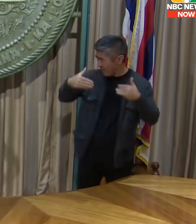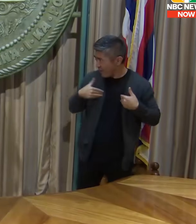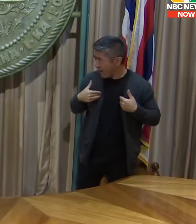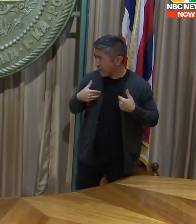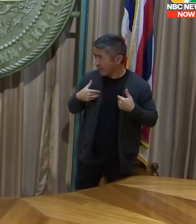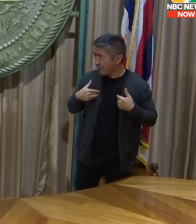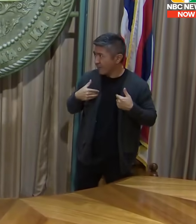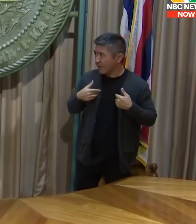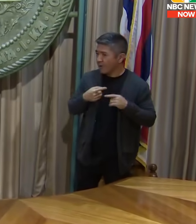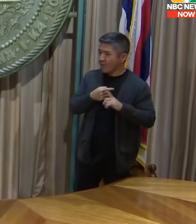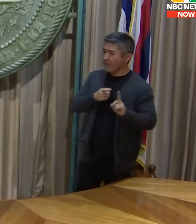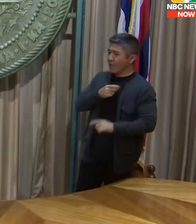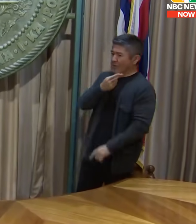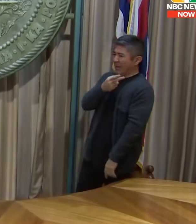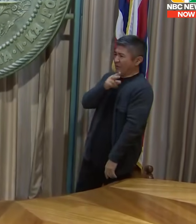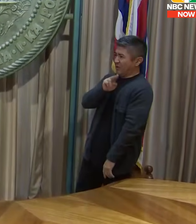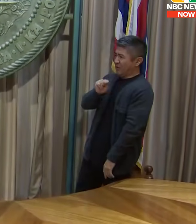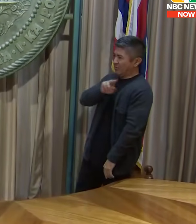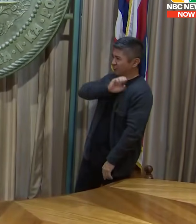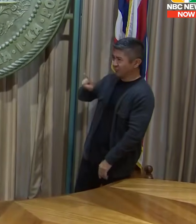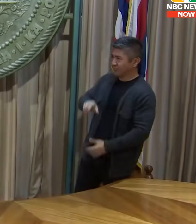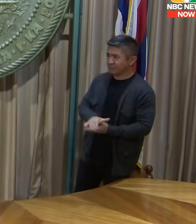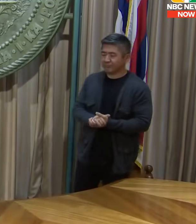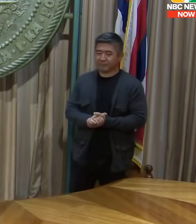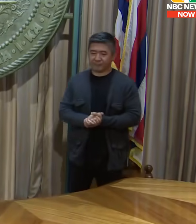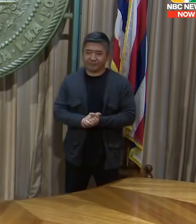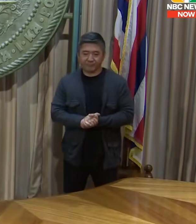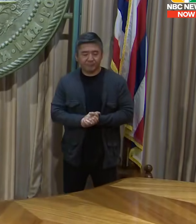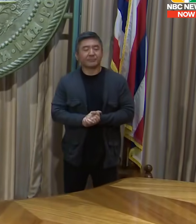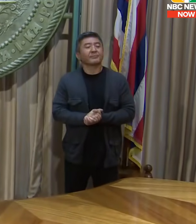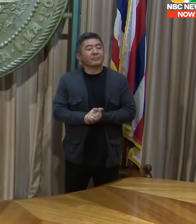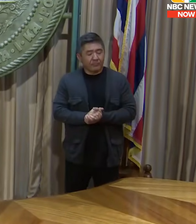This is Chelsea Davis, HNN. Chelsea,